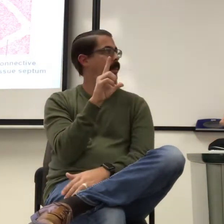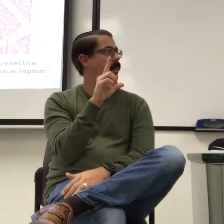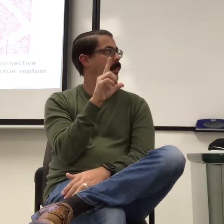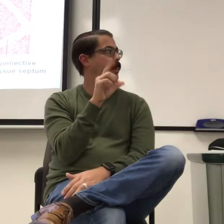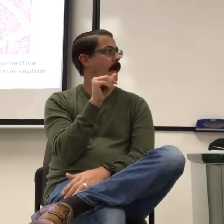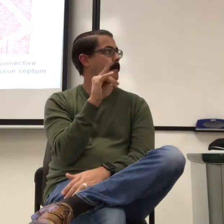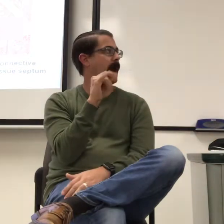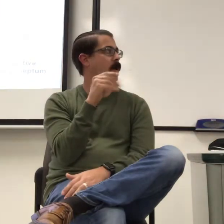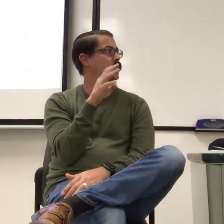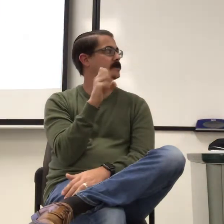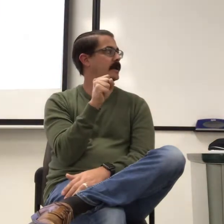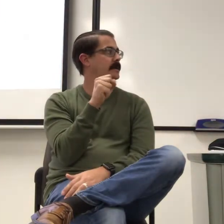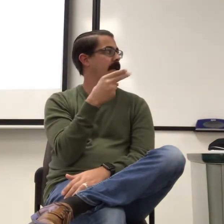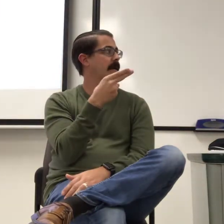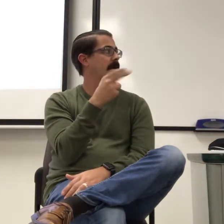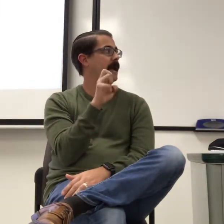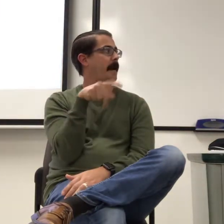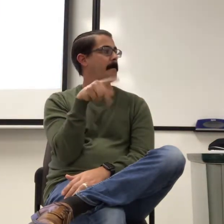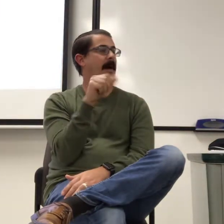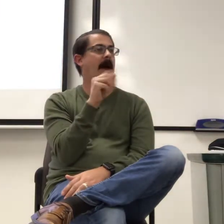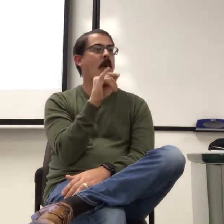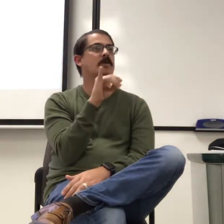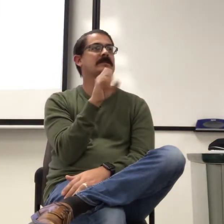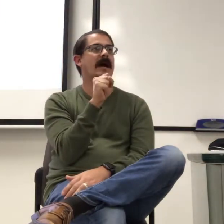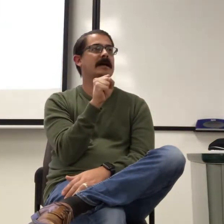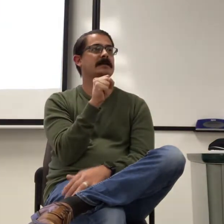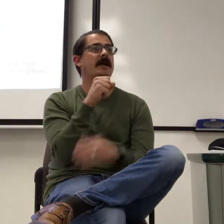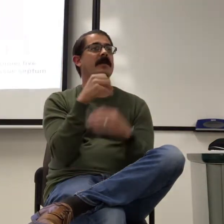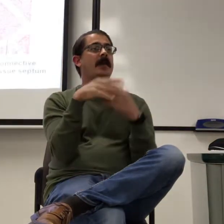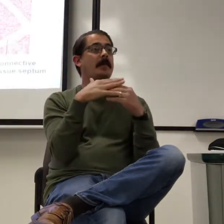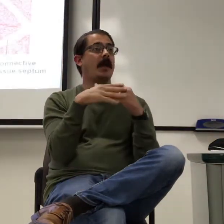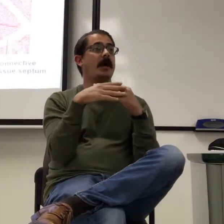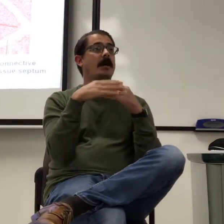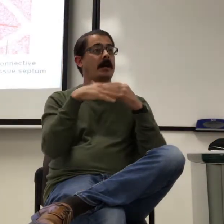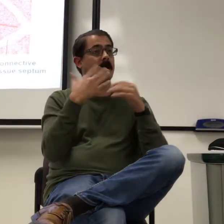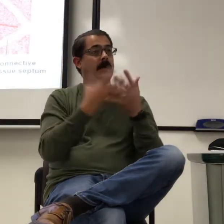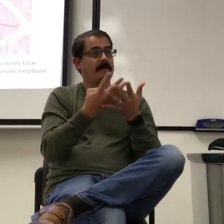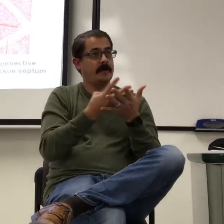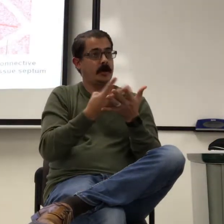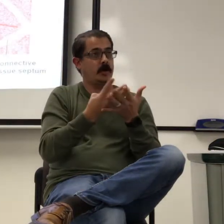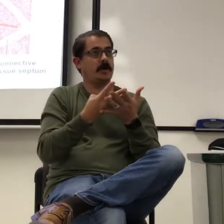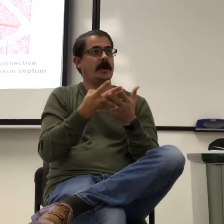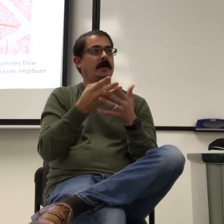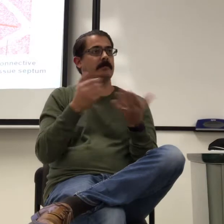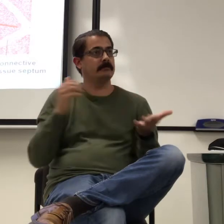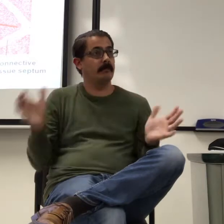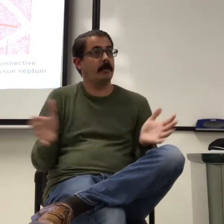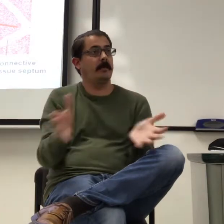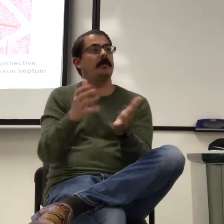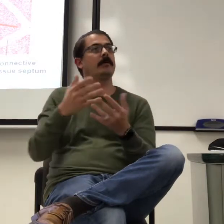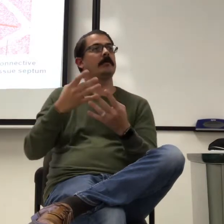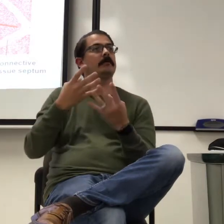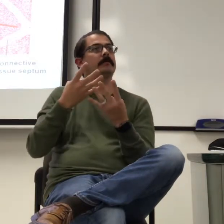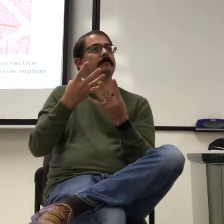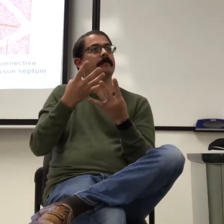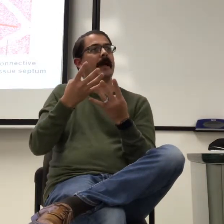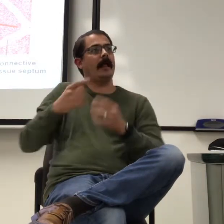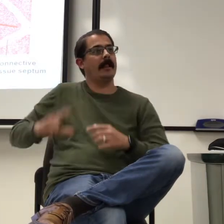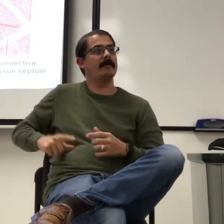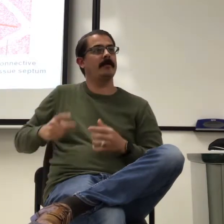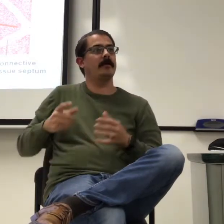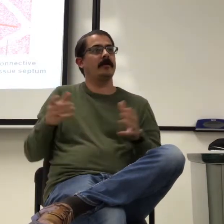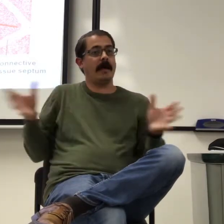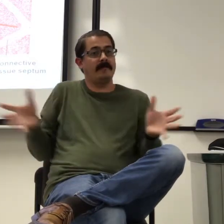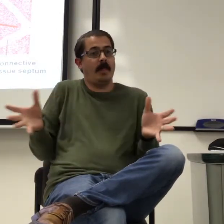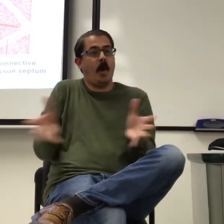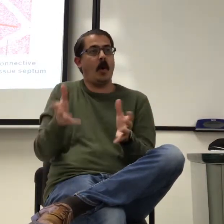where the blood that it's filtering through so that hepatocytes can do the job of the liver flow towards the sour drain. What's the central